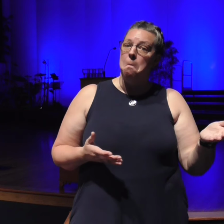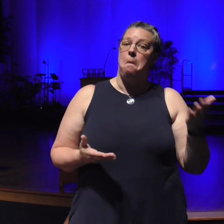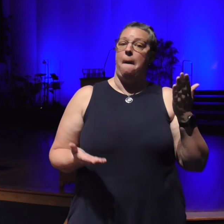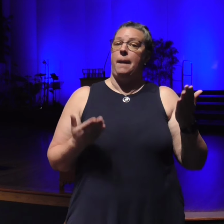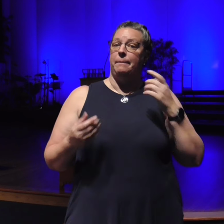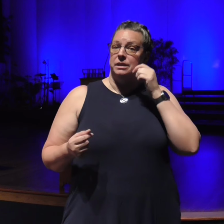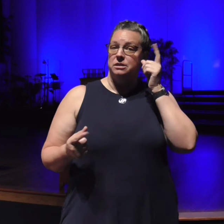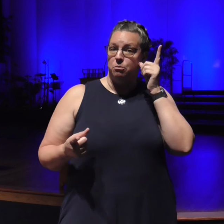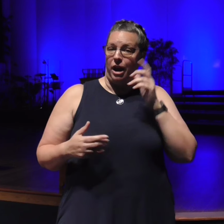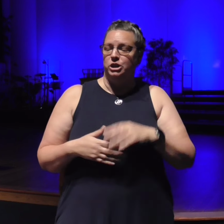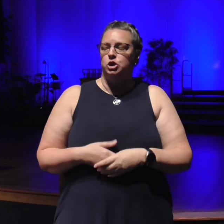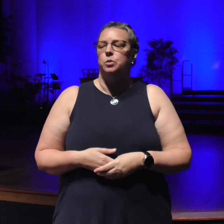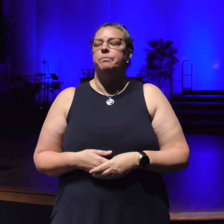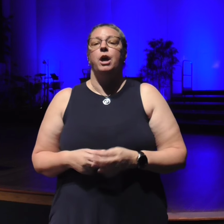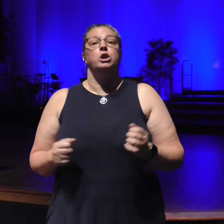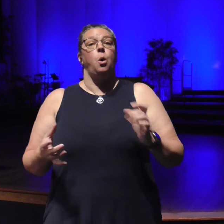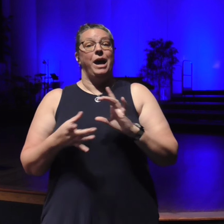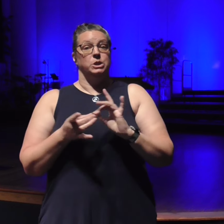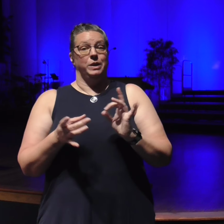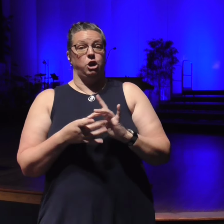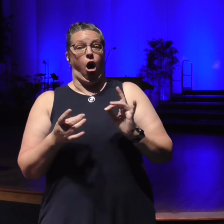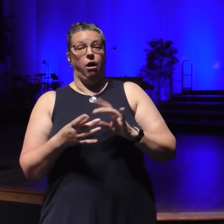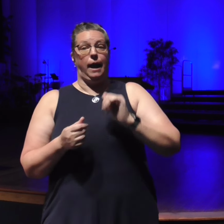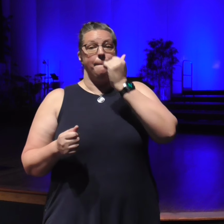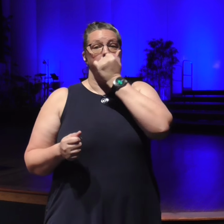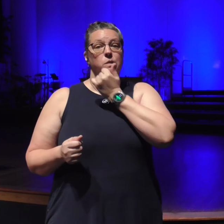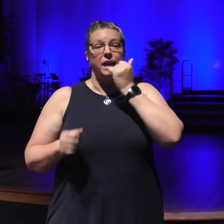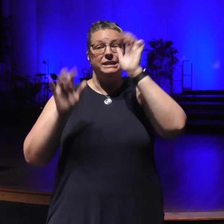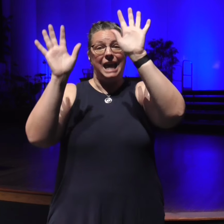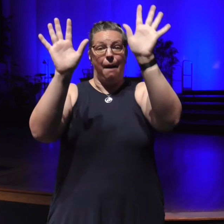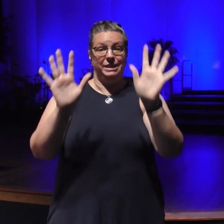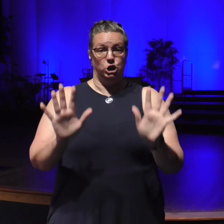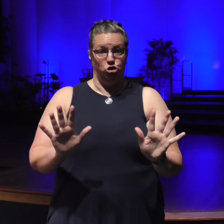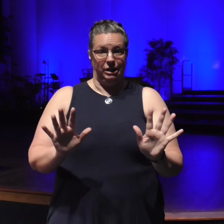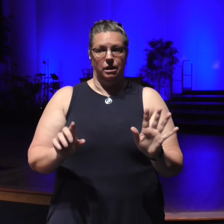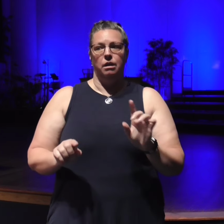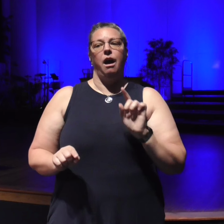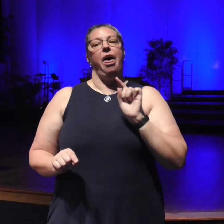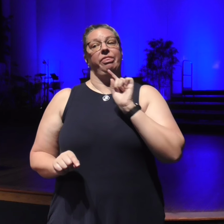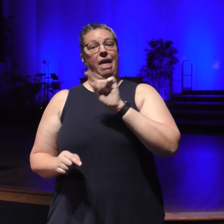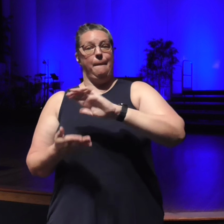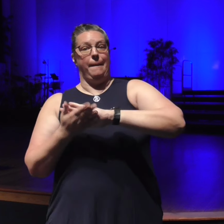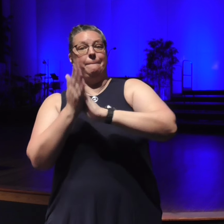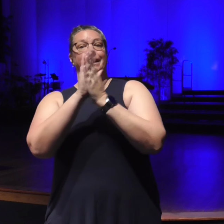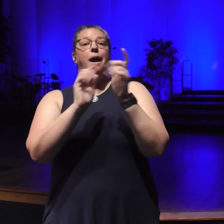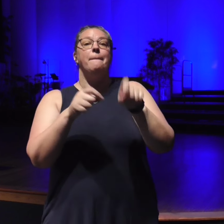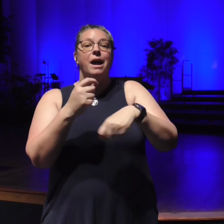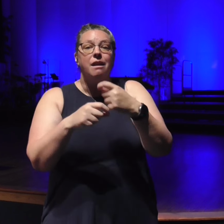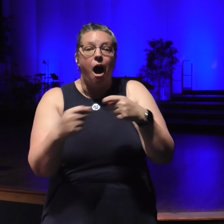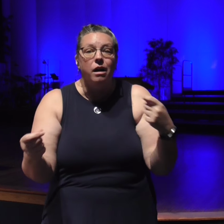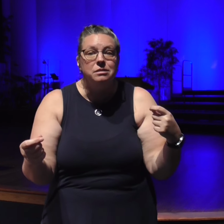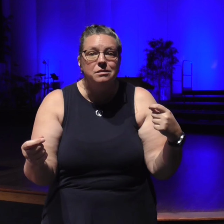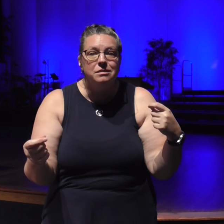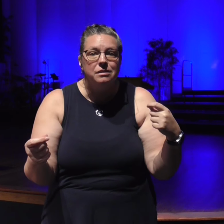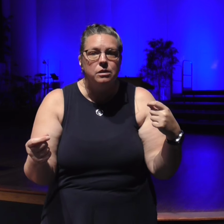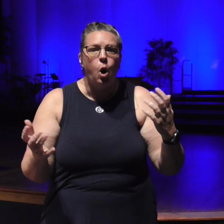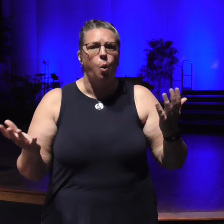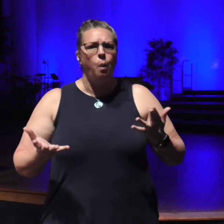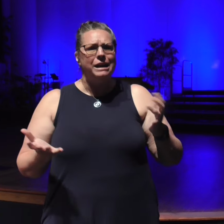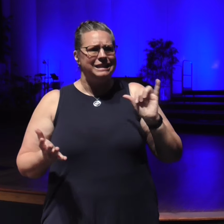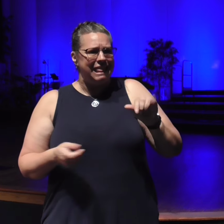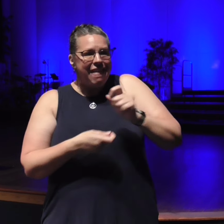this tapestry. And so that could be a knot that's on the back of your tapestry. What is that knot